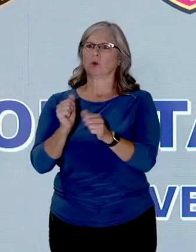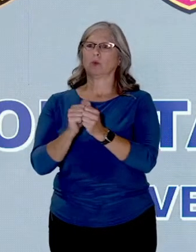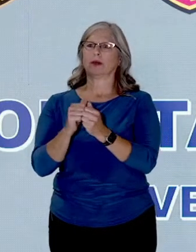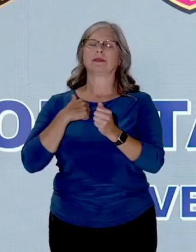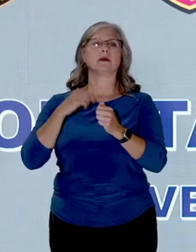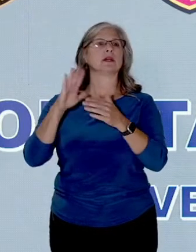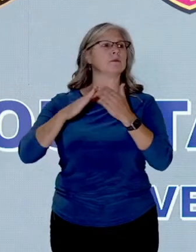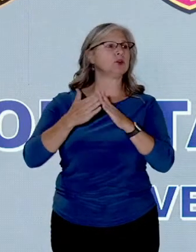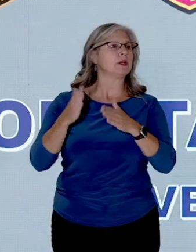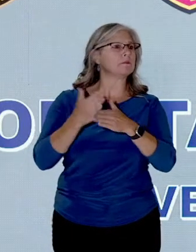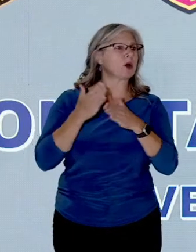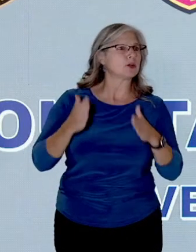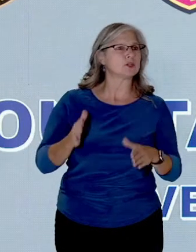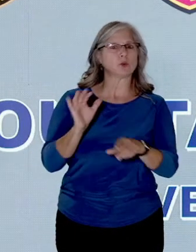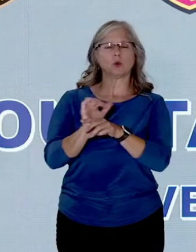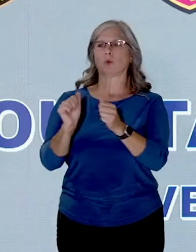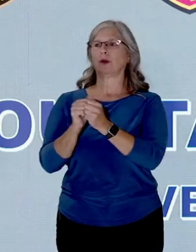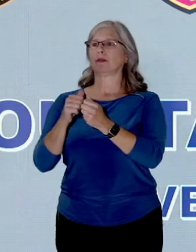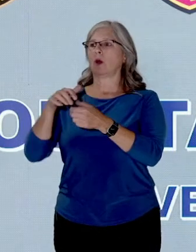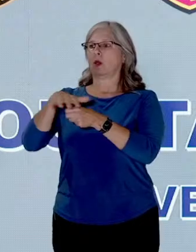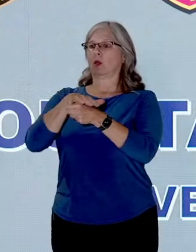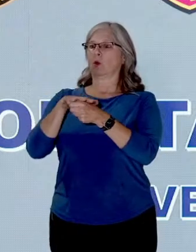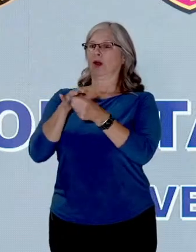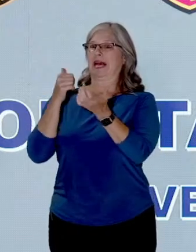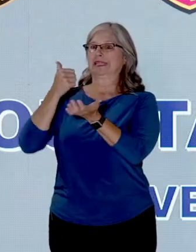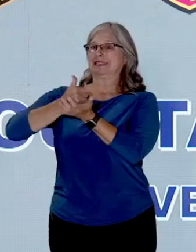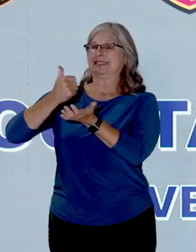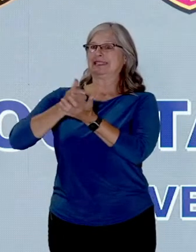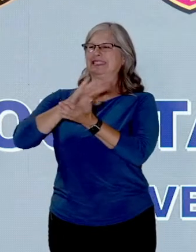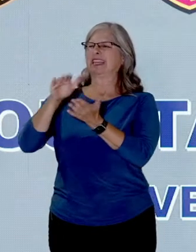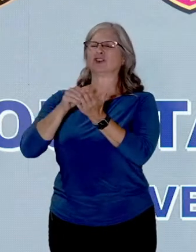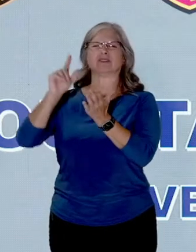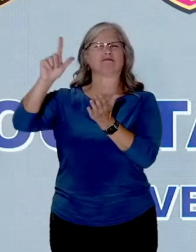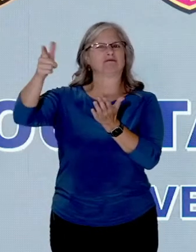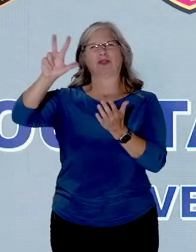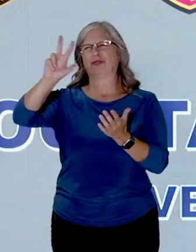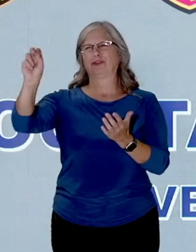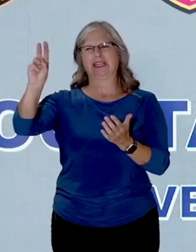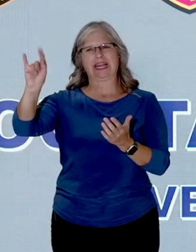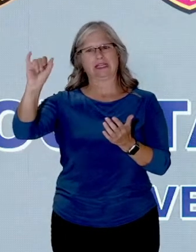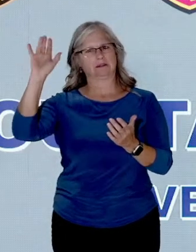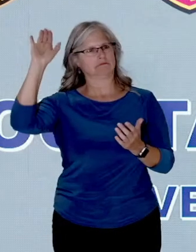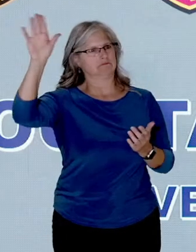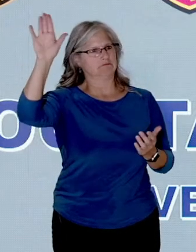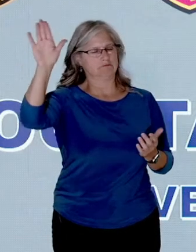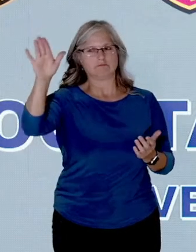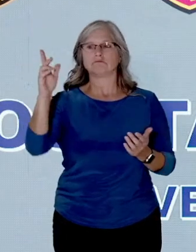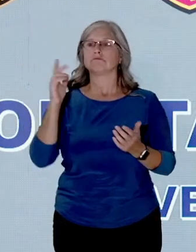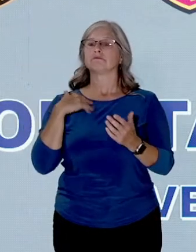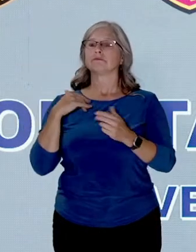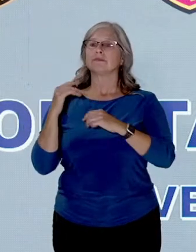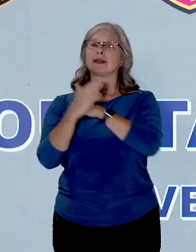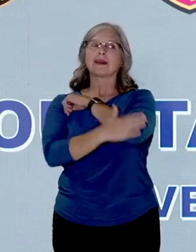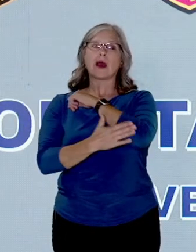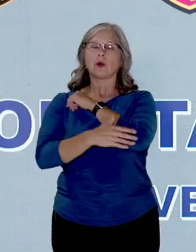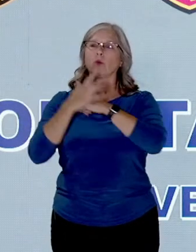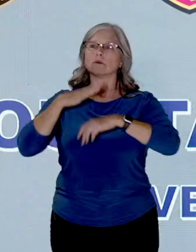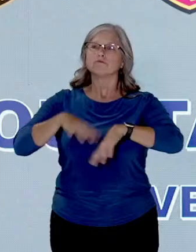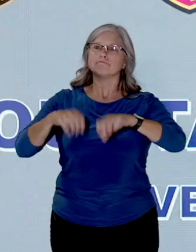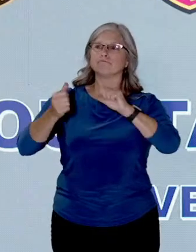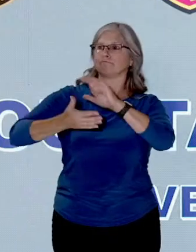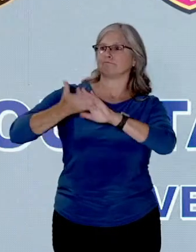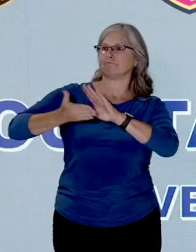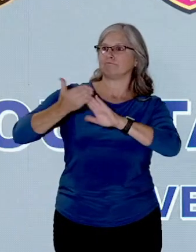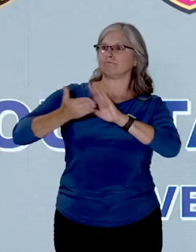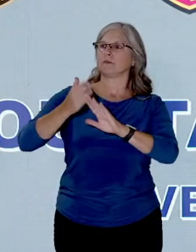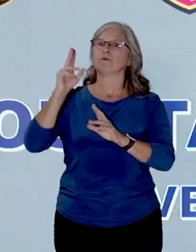and to create a local assistance center. This is still further down the road, about 30 days out from now, where our county will operate a local assistance